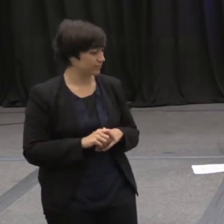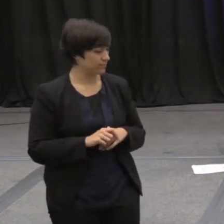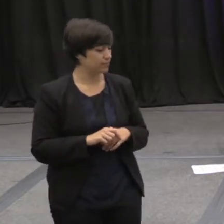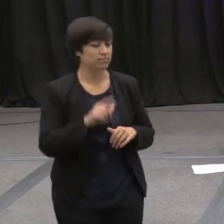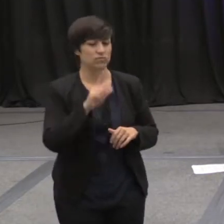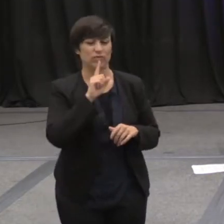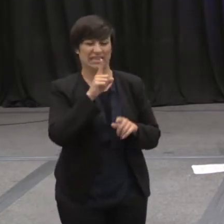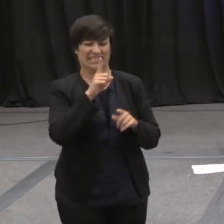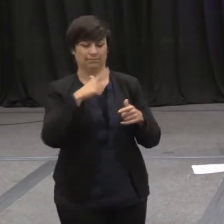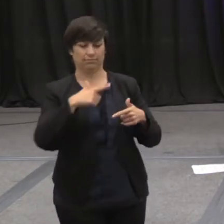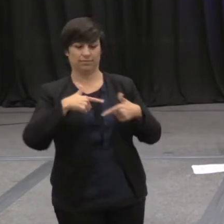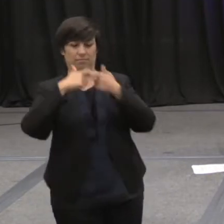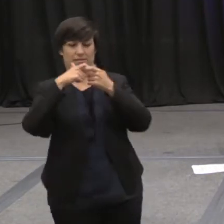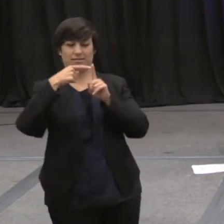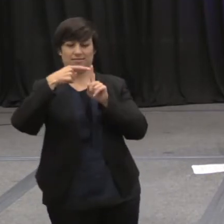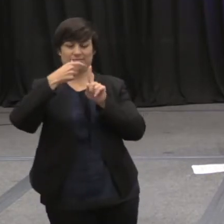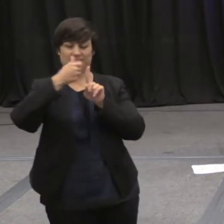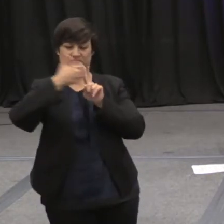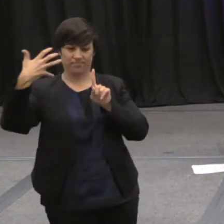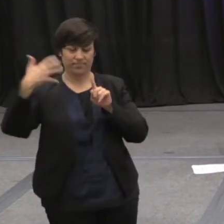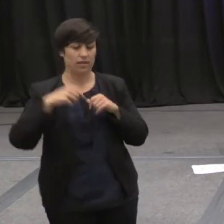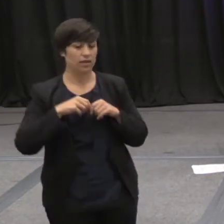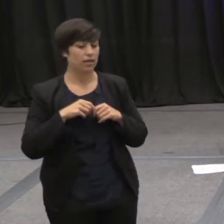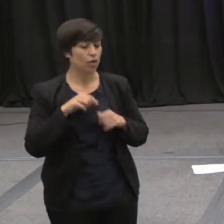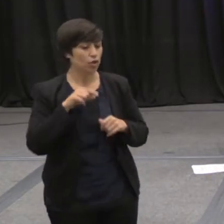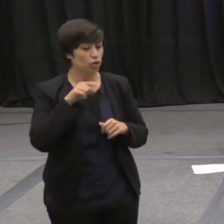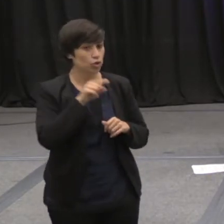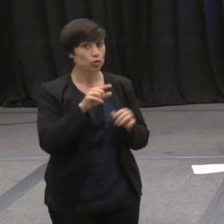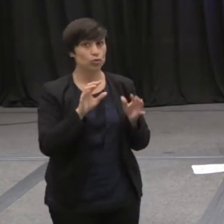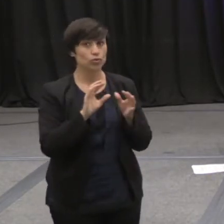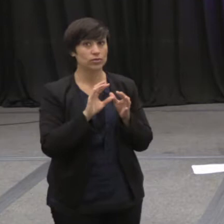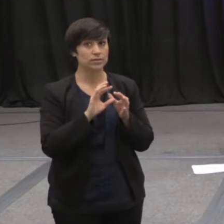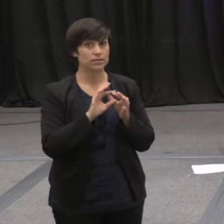on. You said that